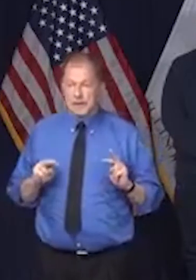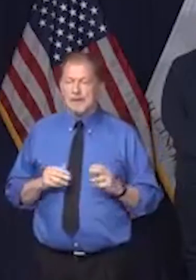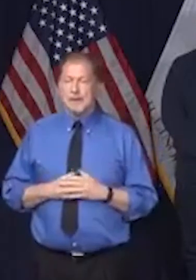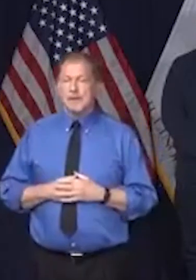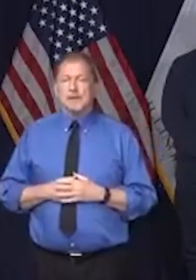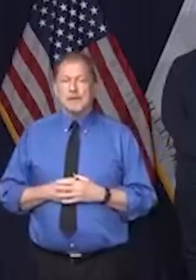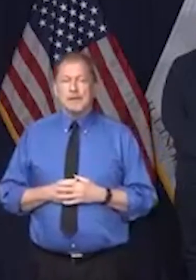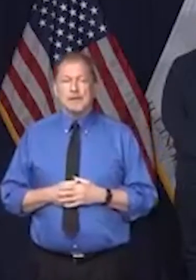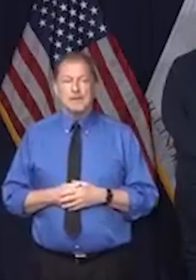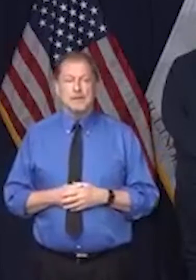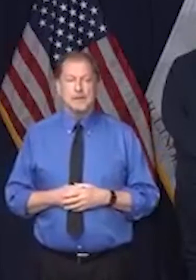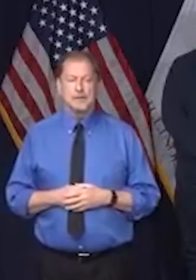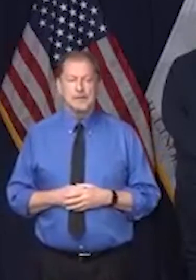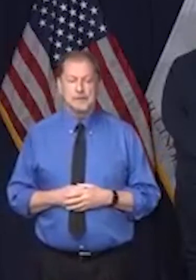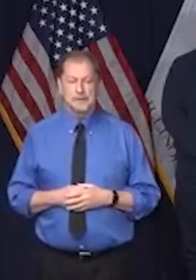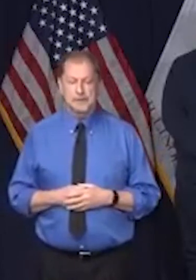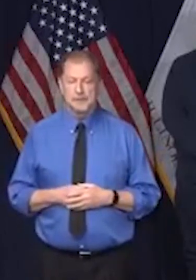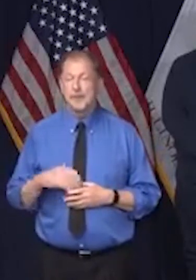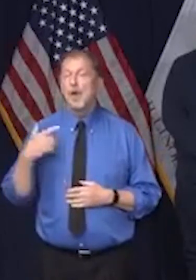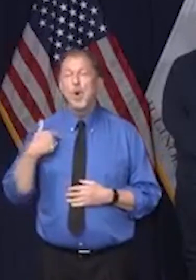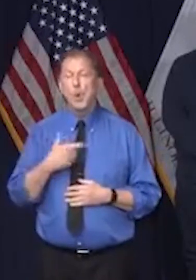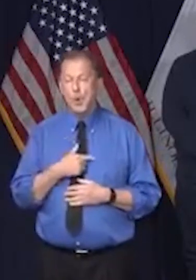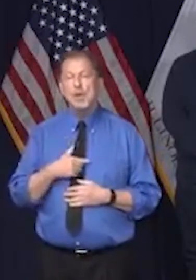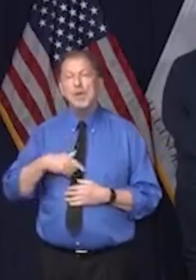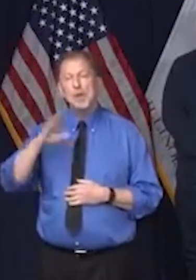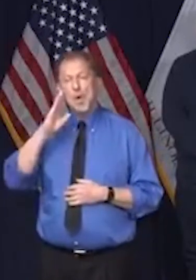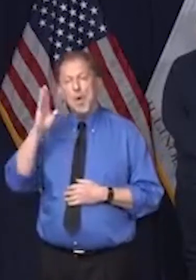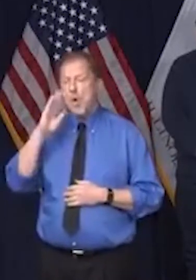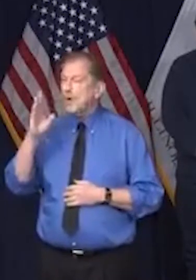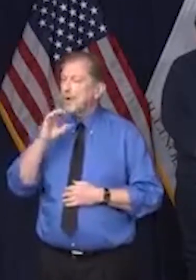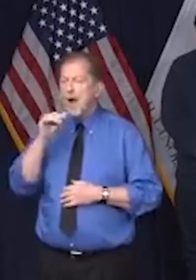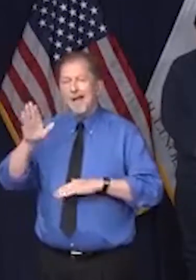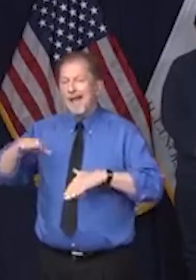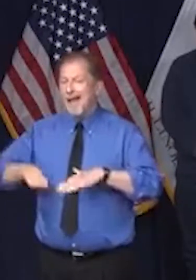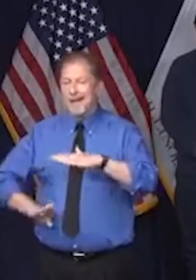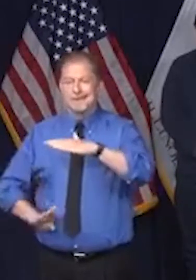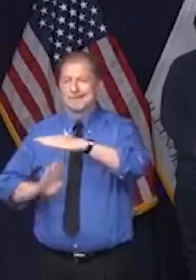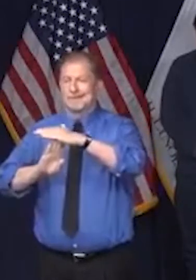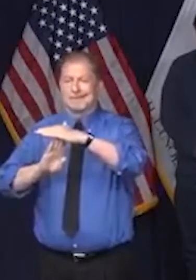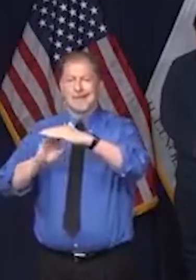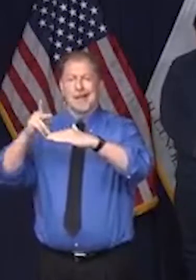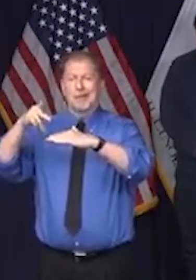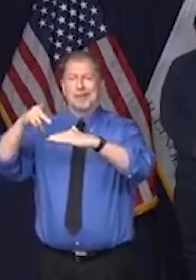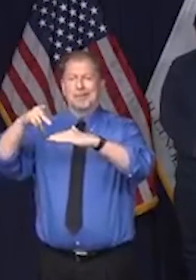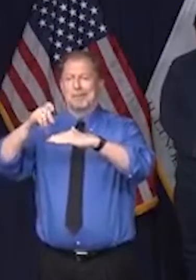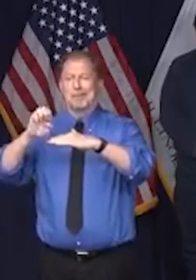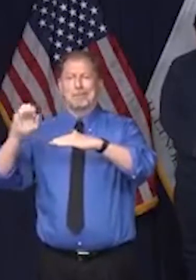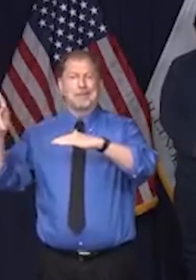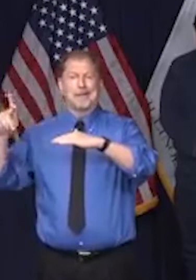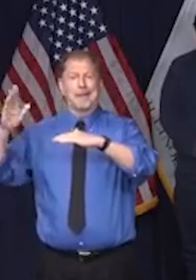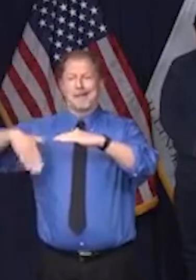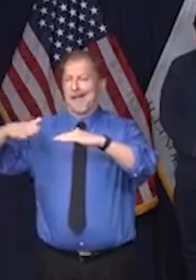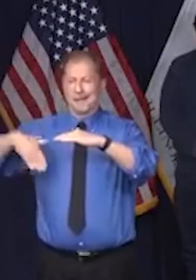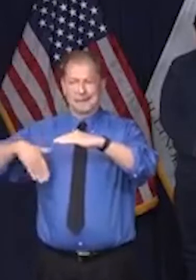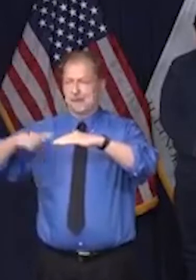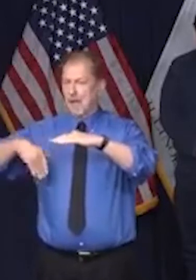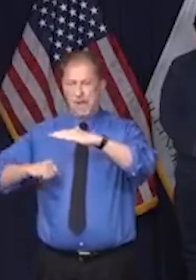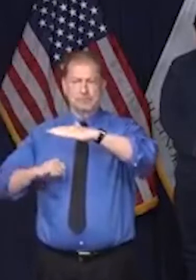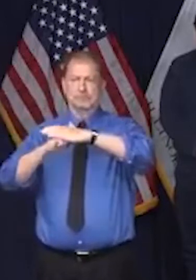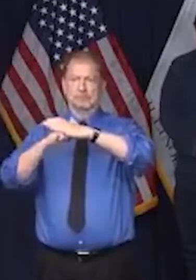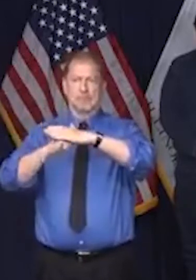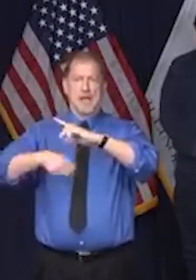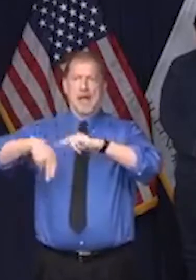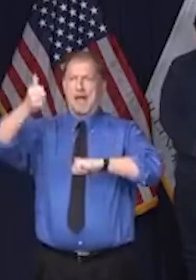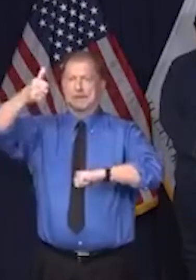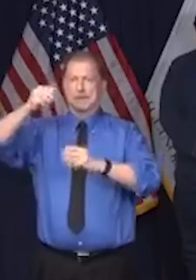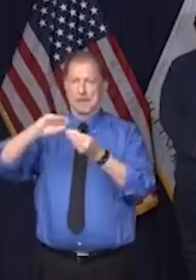Definitely, we did not think we were at our peak yet. So given that, we do expect cases to rise, and so